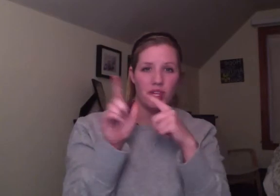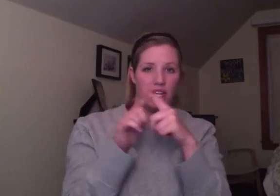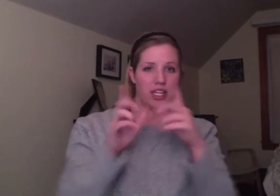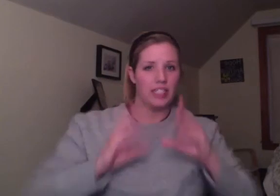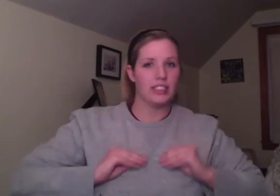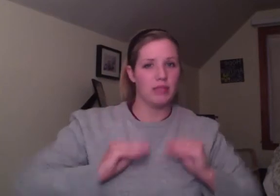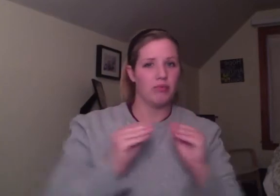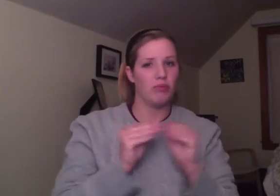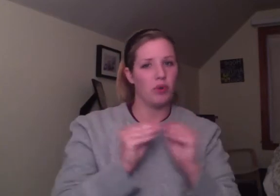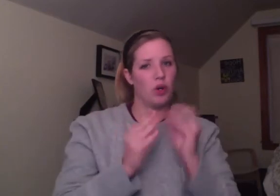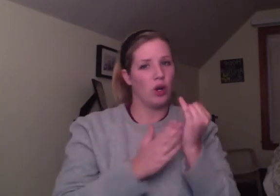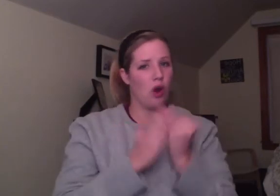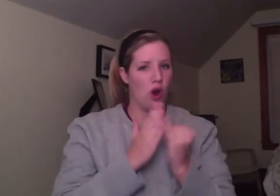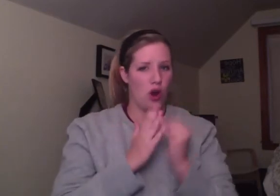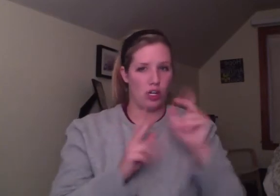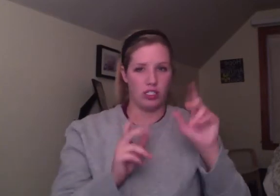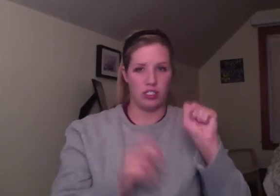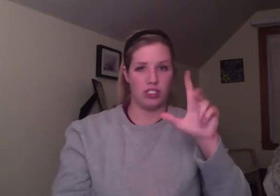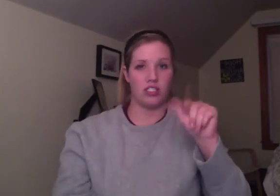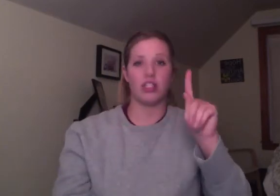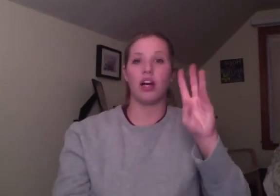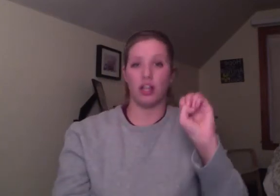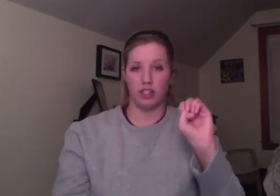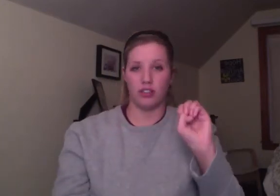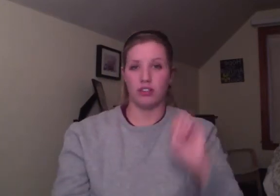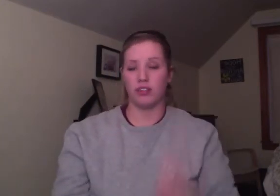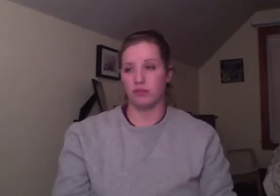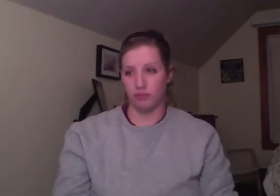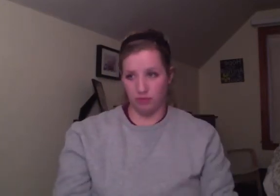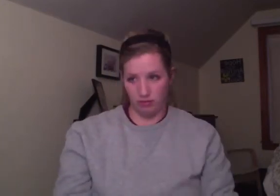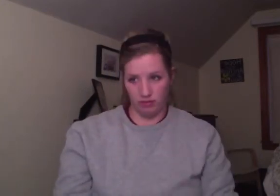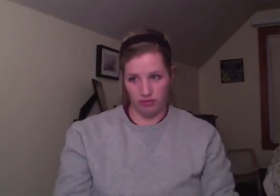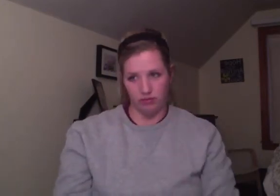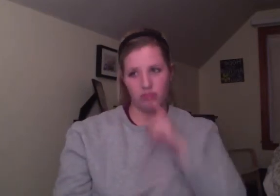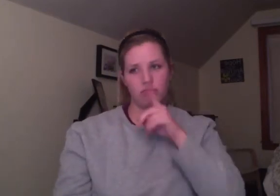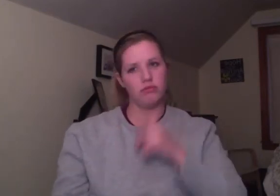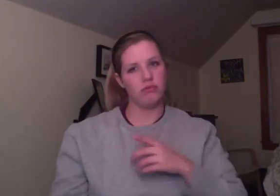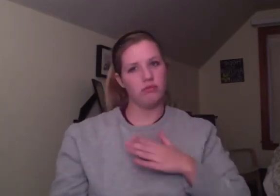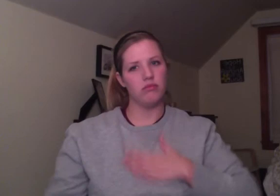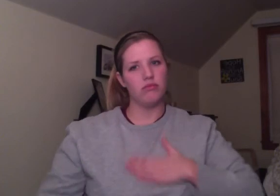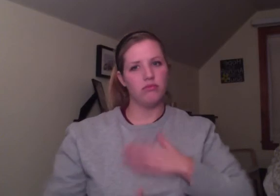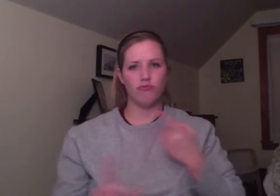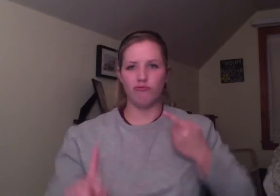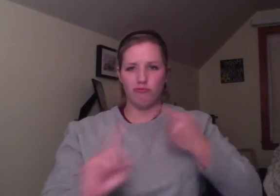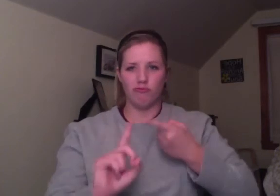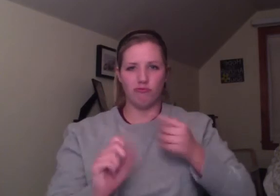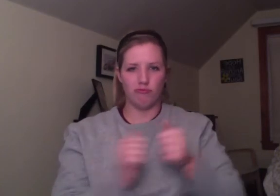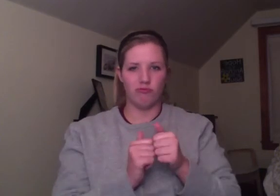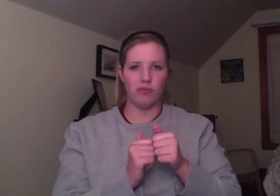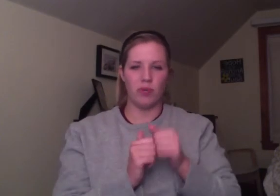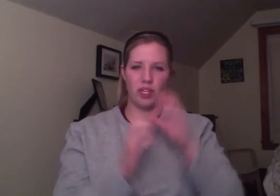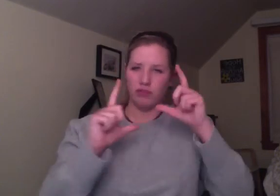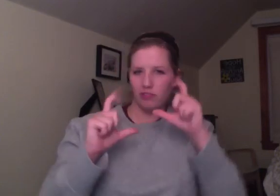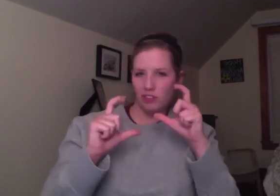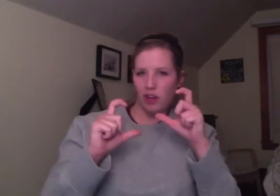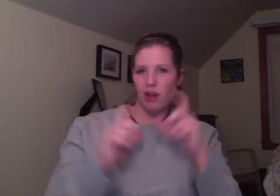often. So that's really where I like to go with my photography. Those are the kind of things I'm trying to tackle